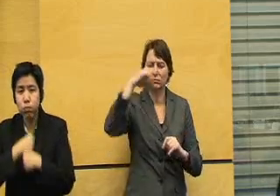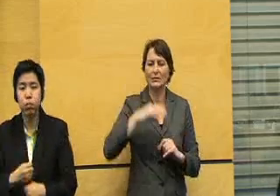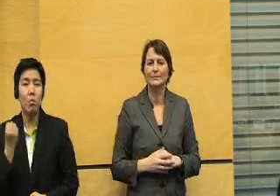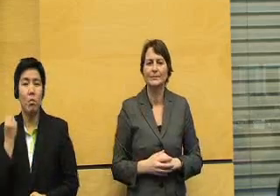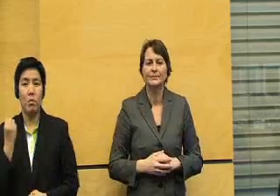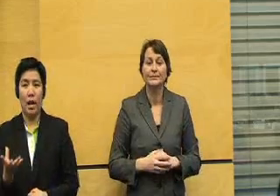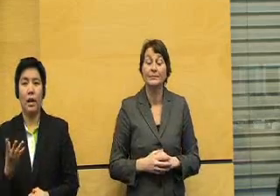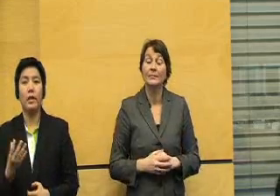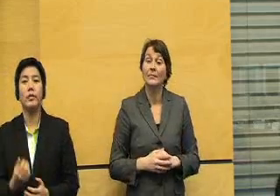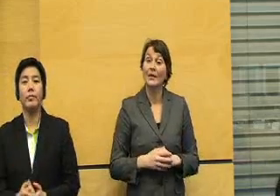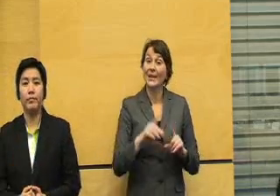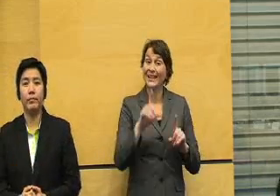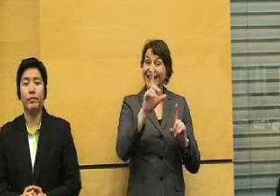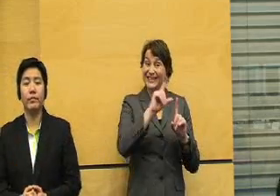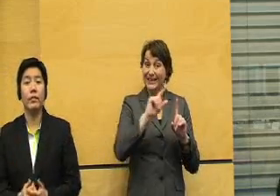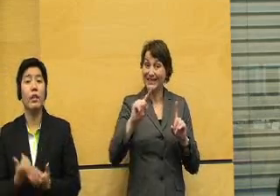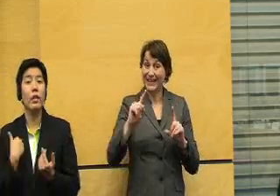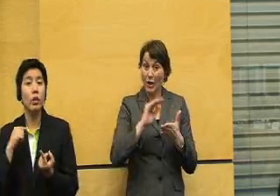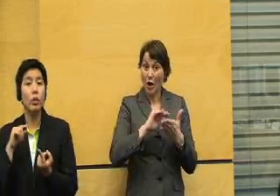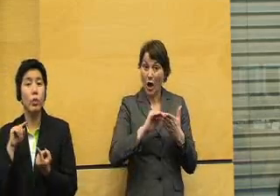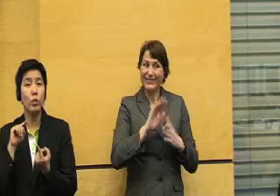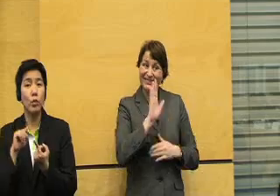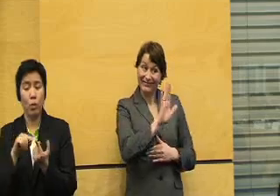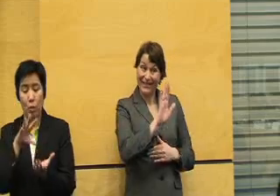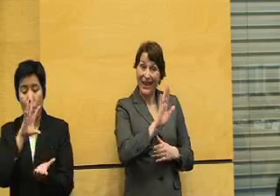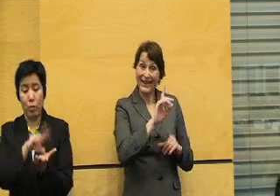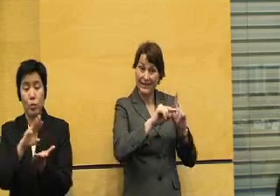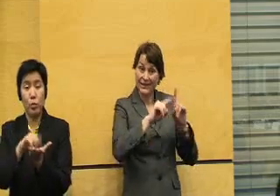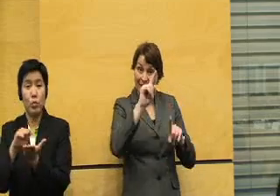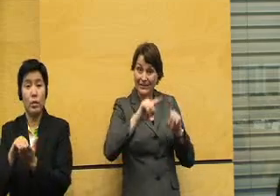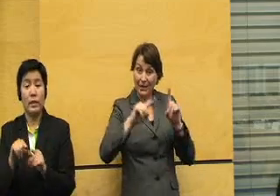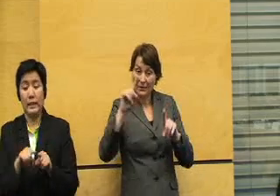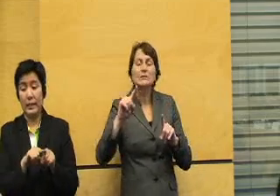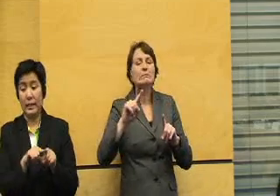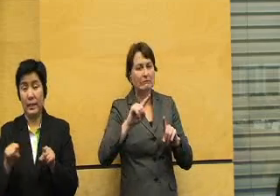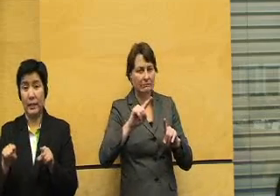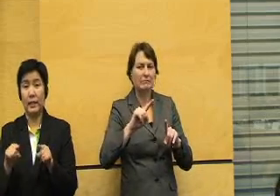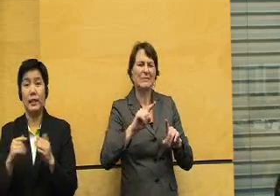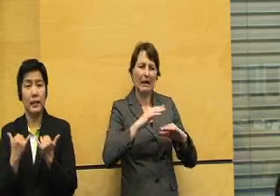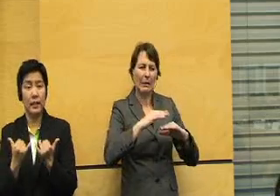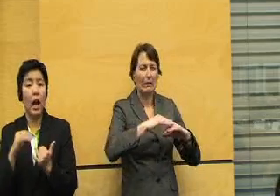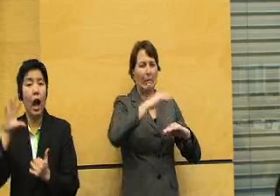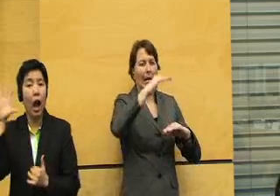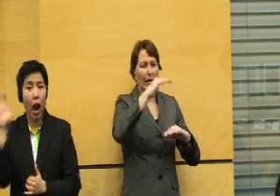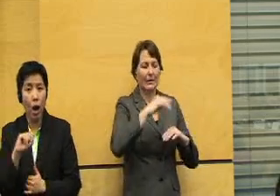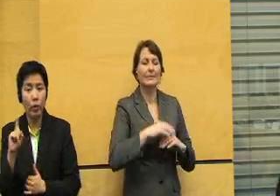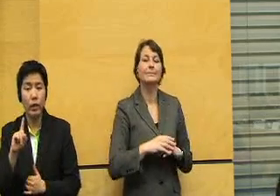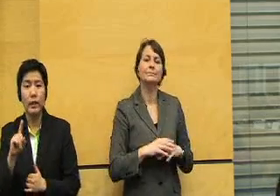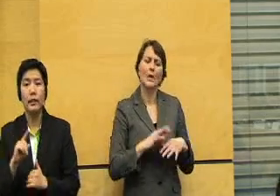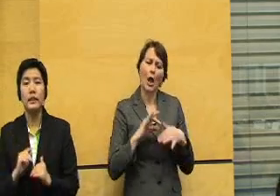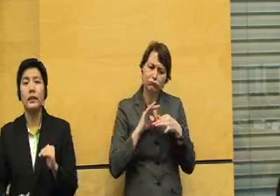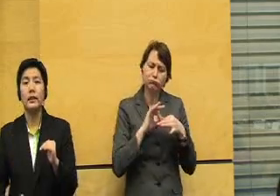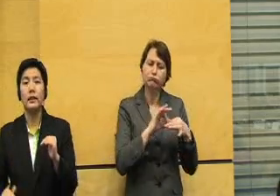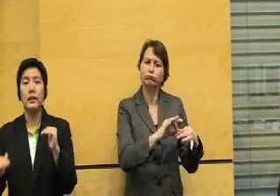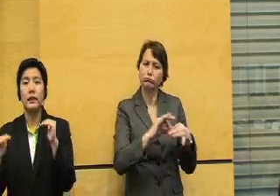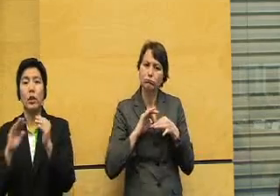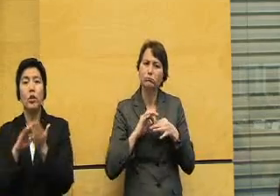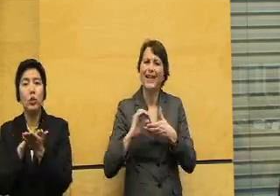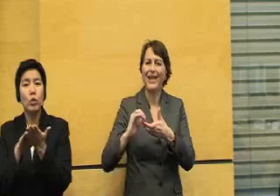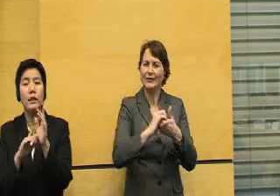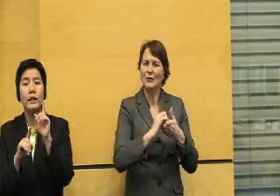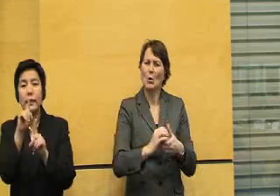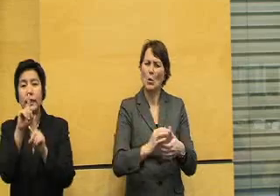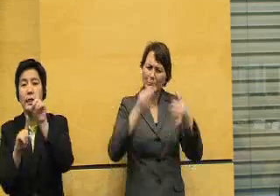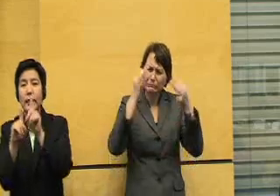Statistics Office are a bit higher. The office has been collaborating with relevant agencies to achieve more